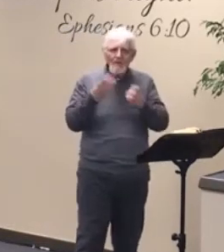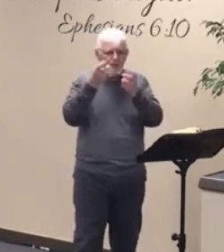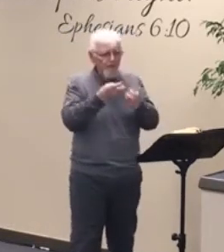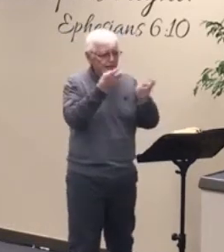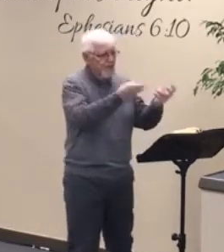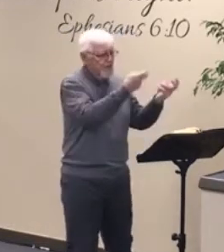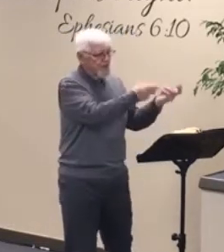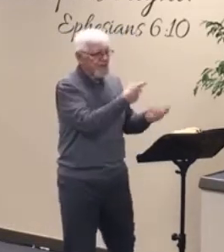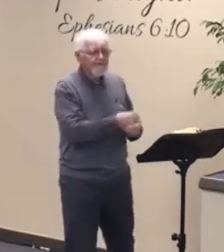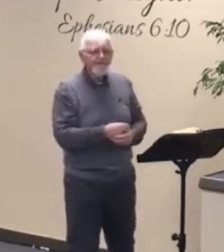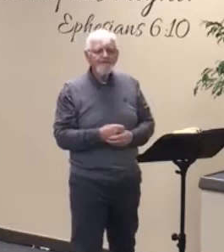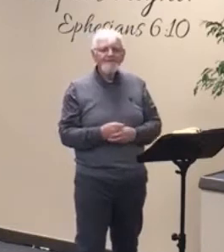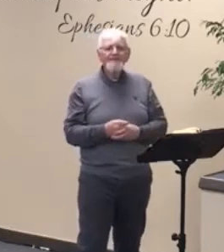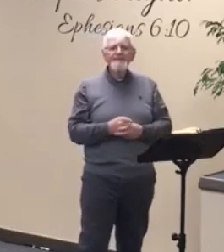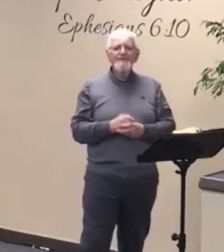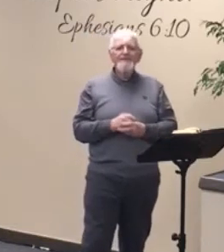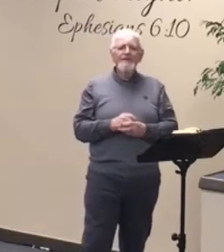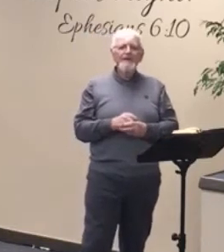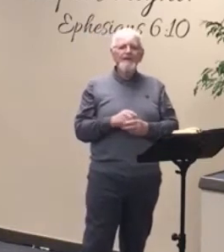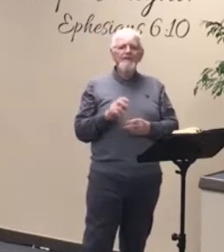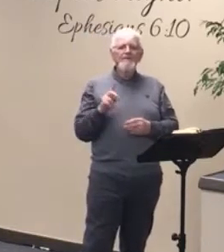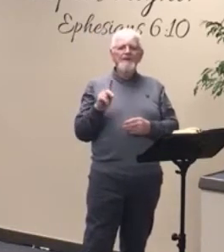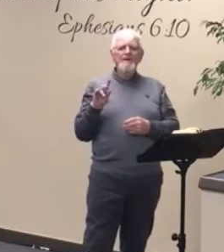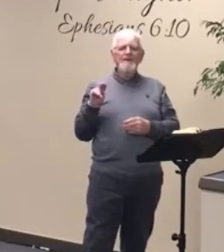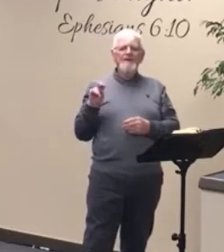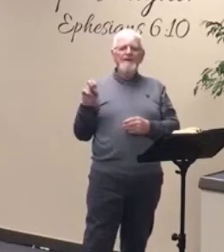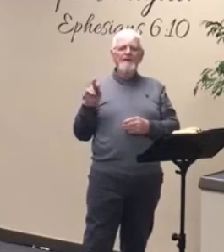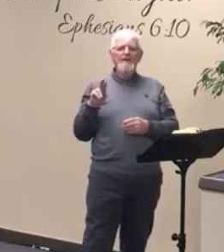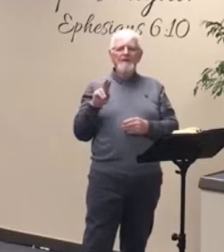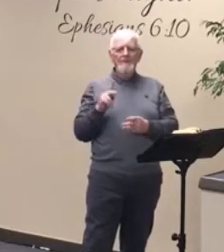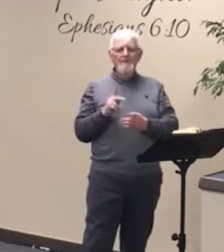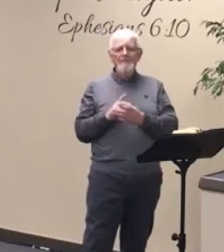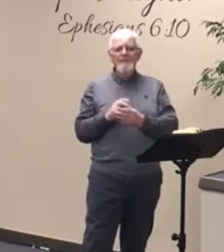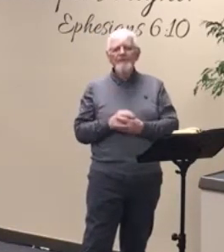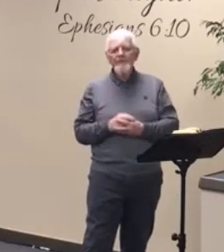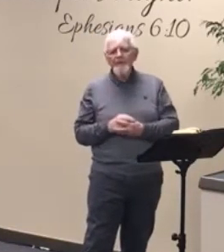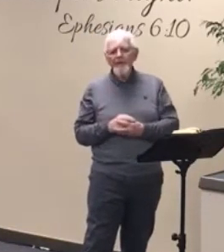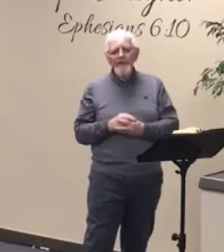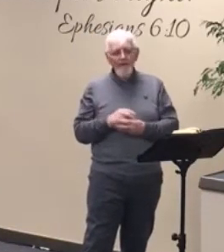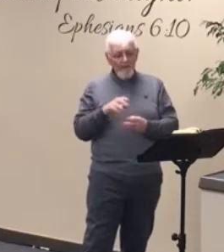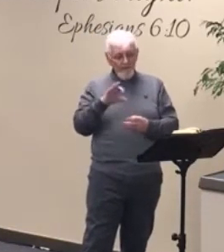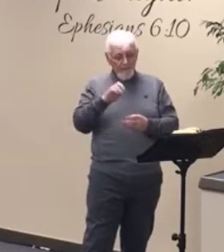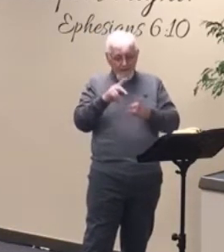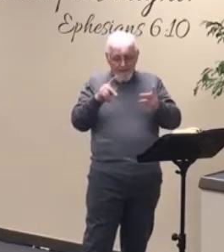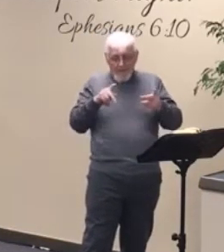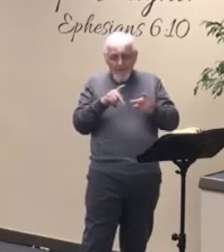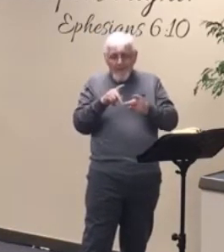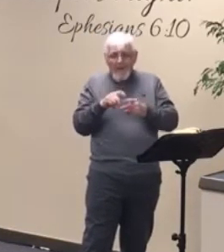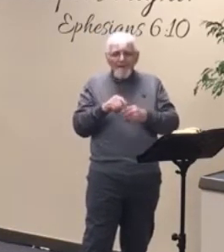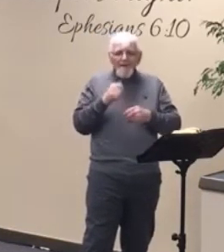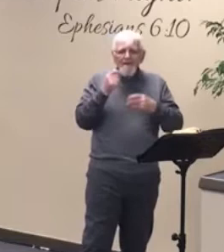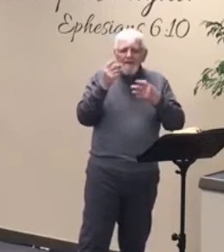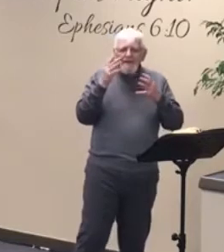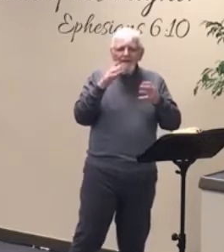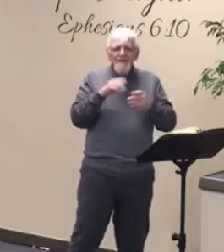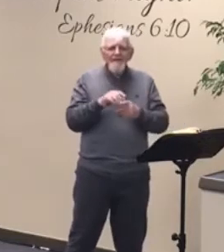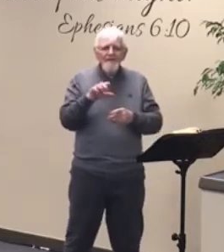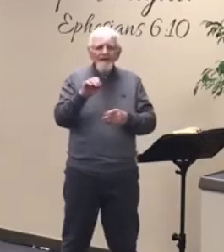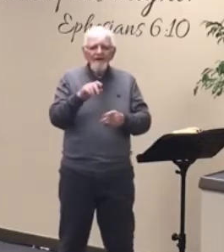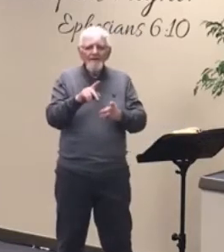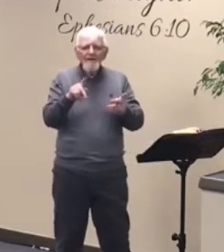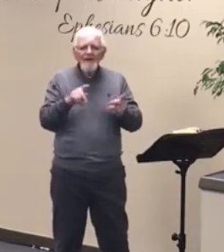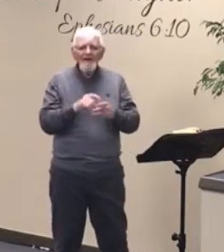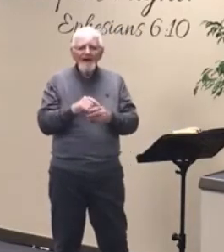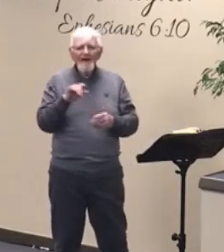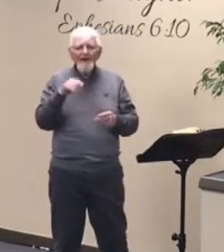5th and whatever that is, Pioneer Park. So I scooch over there, and I kind of find a spot. And I didn't have to find a spot very long, because once they saw